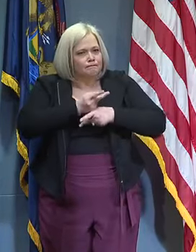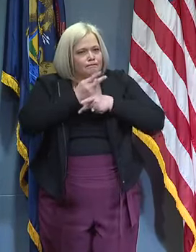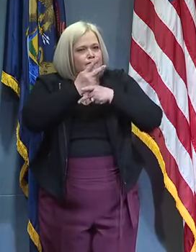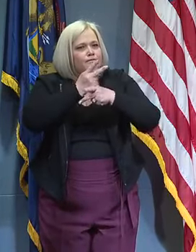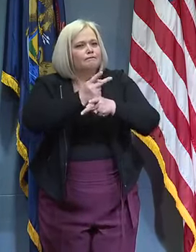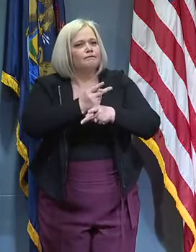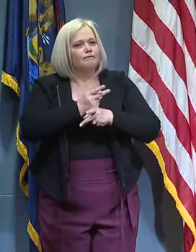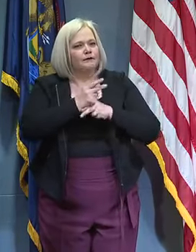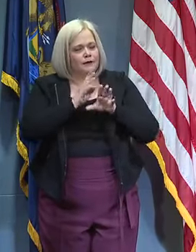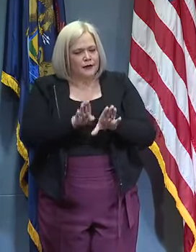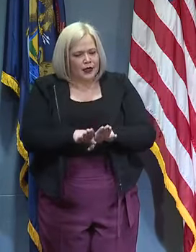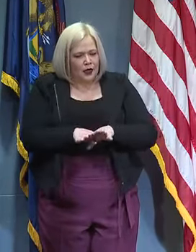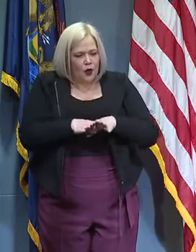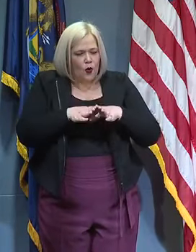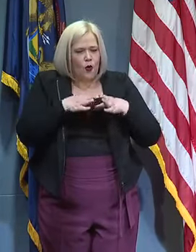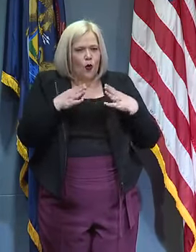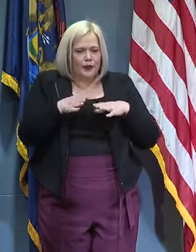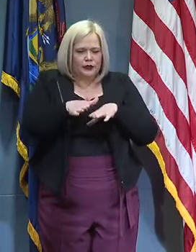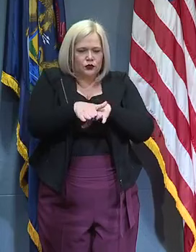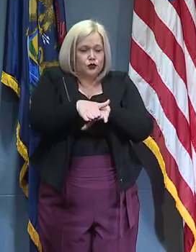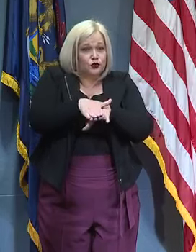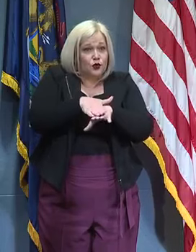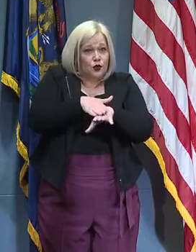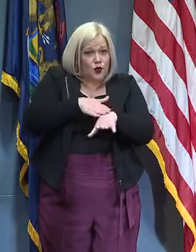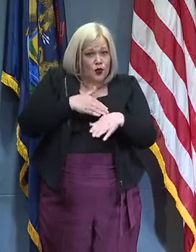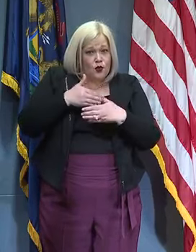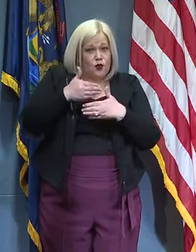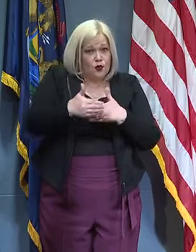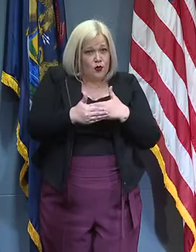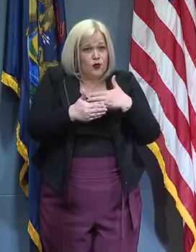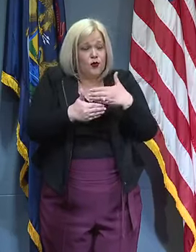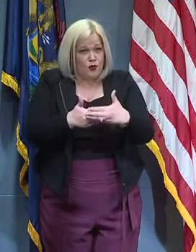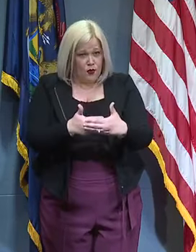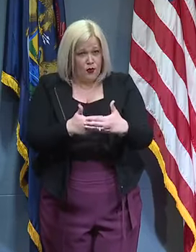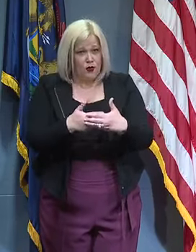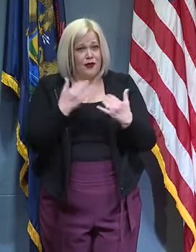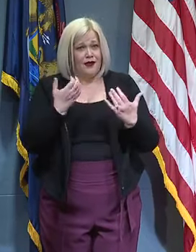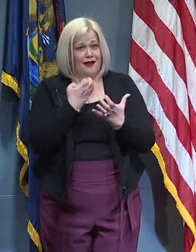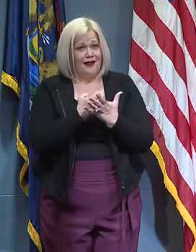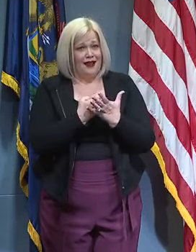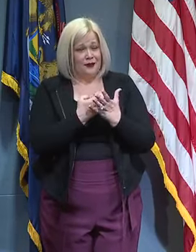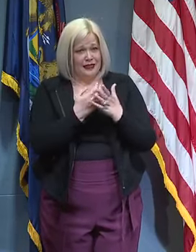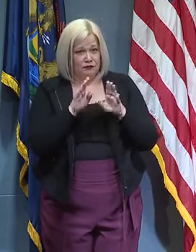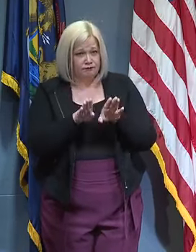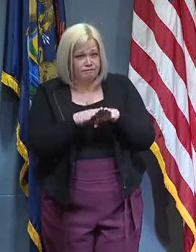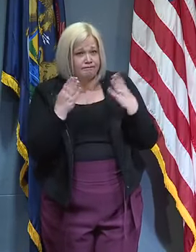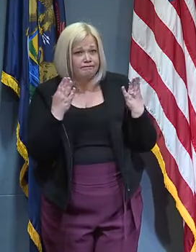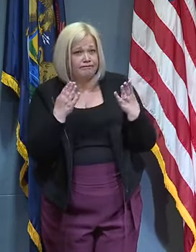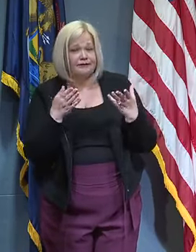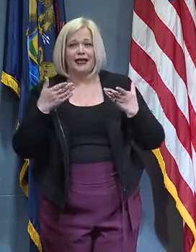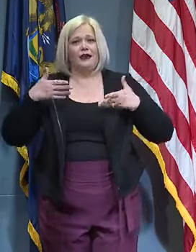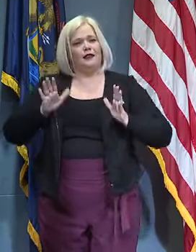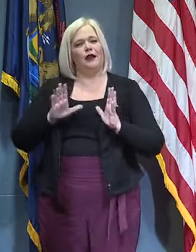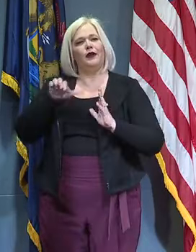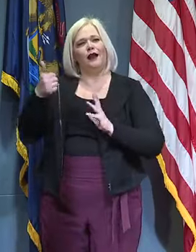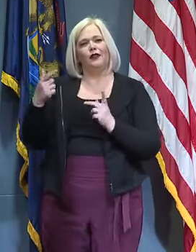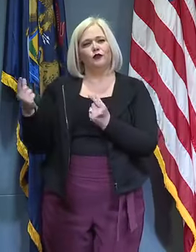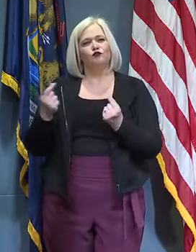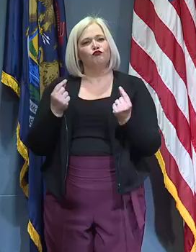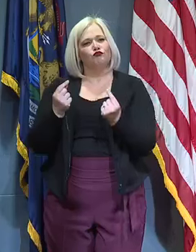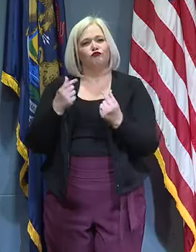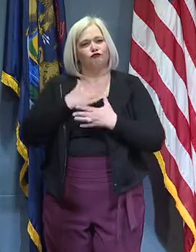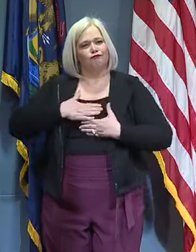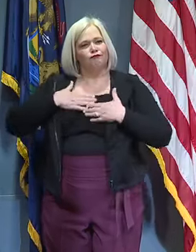and able to take these incremental steps forward with reopening the economy and allowing some activities that are a lower risk to public